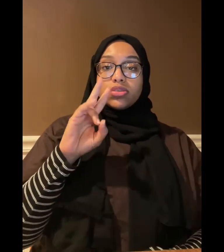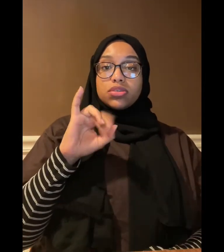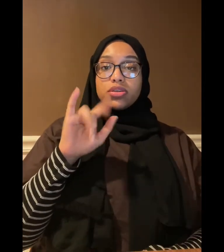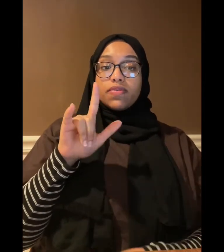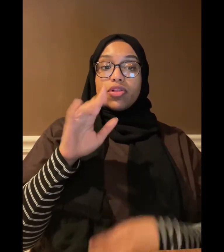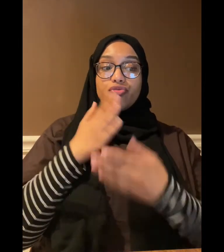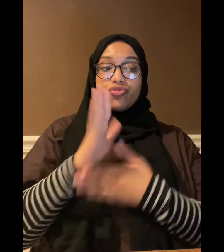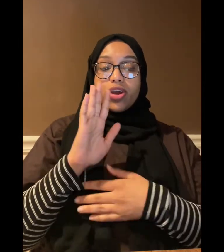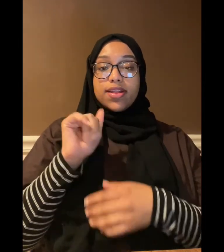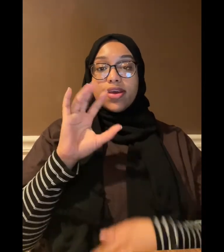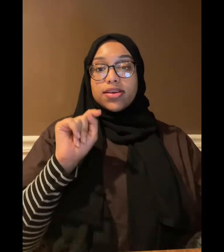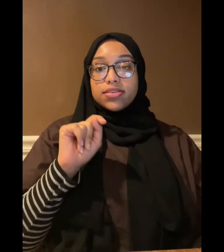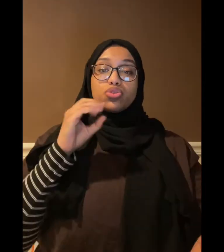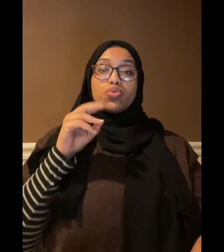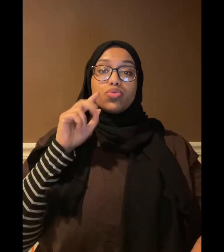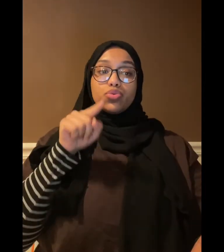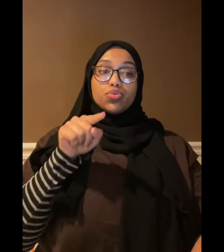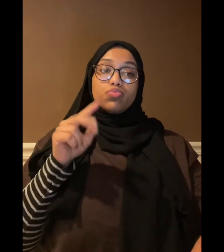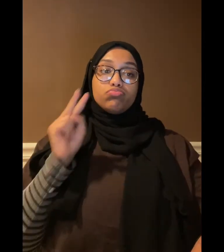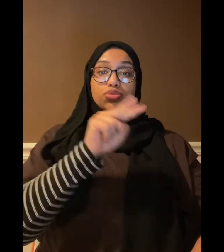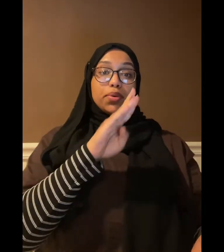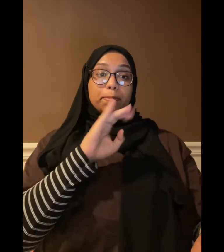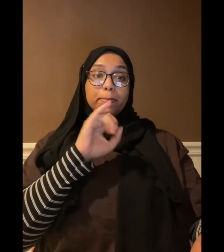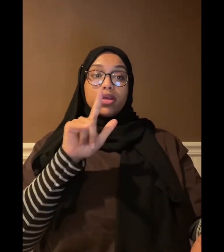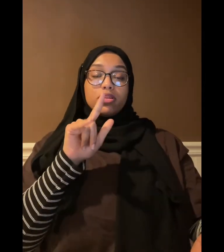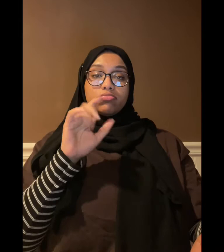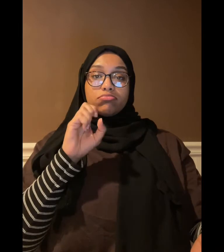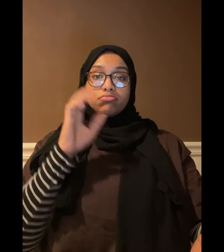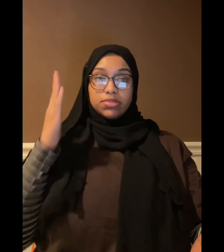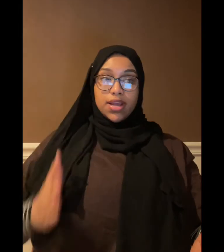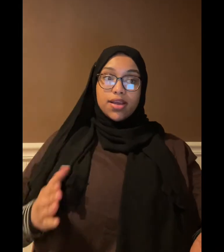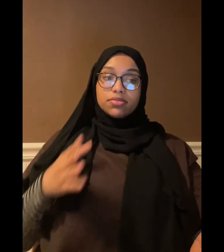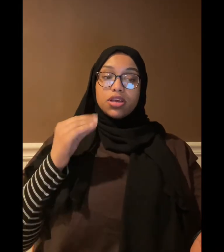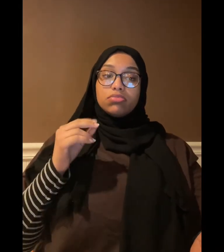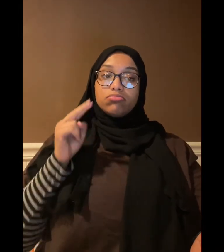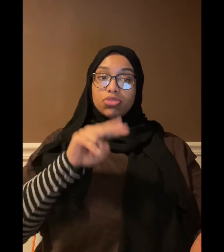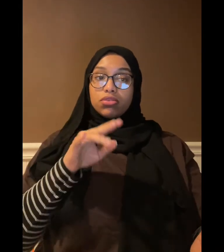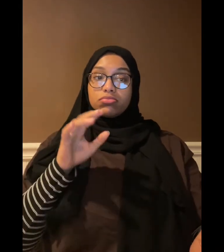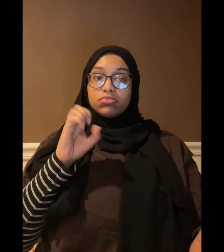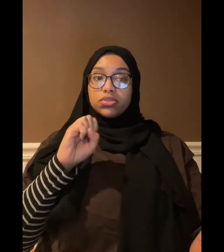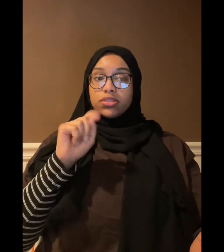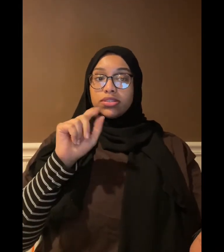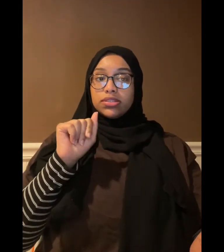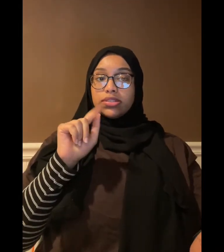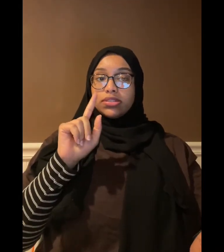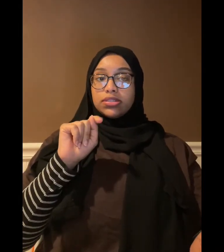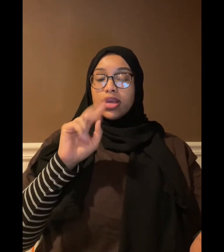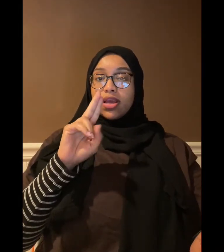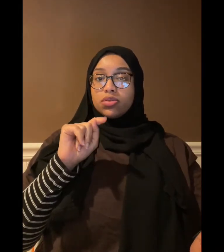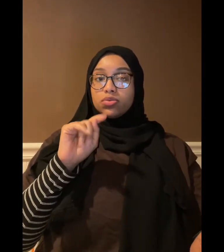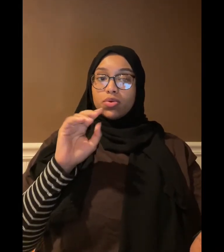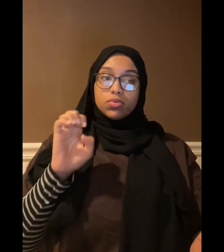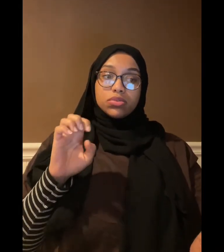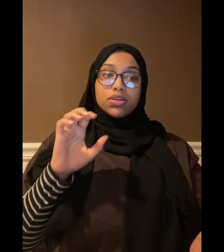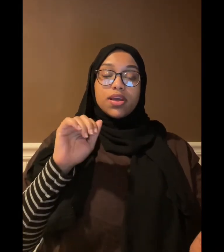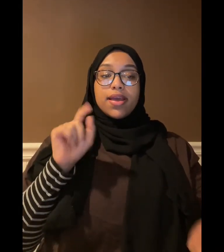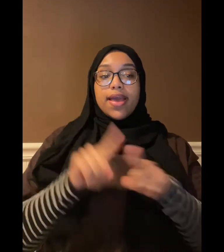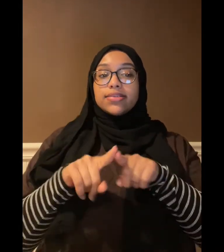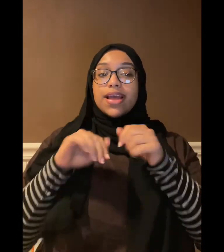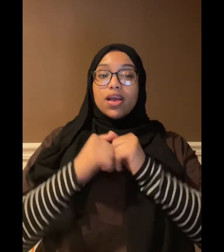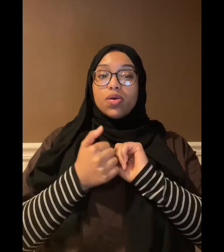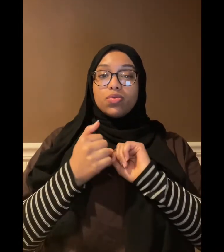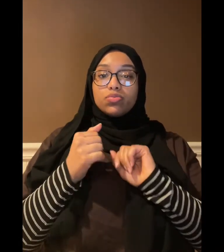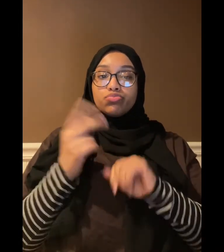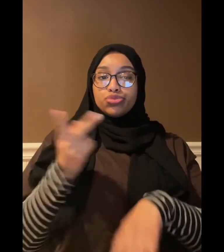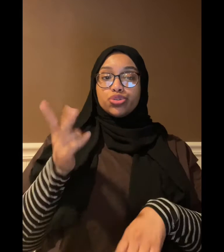law. We have the United States Code or the US Code, which is basically the codification of every